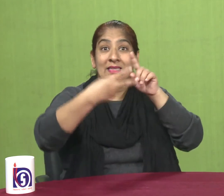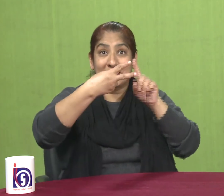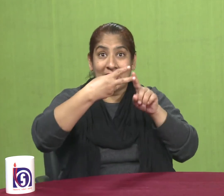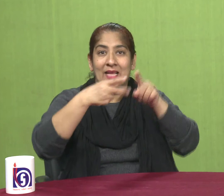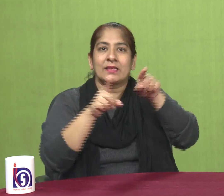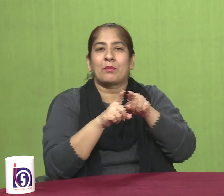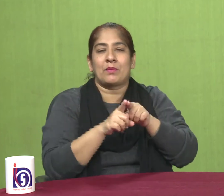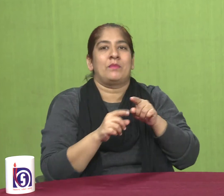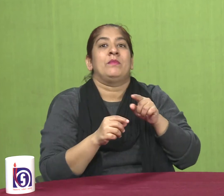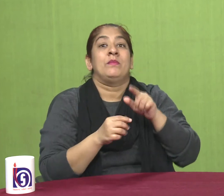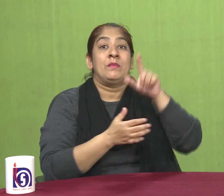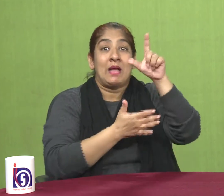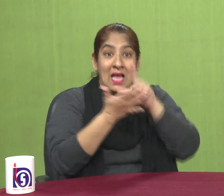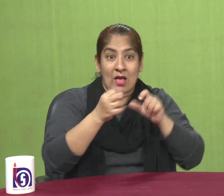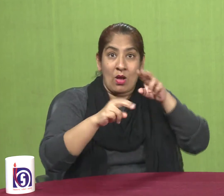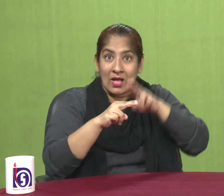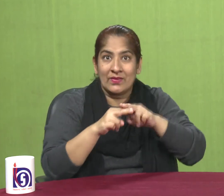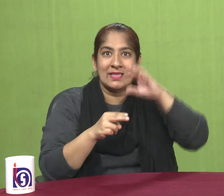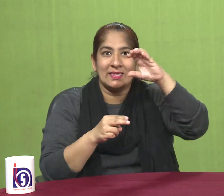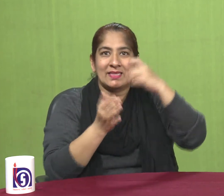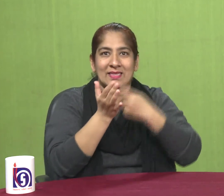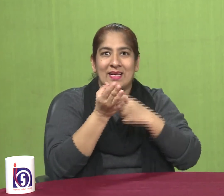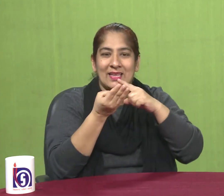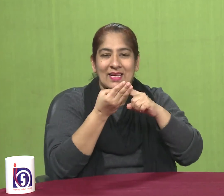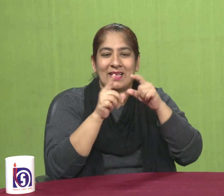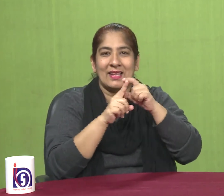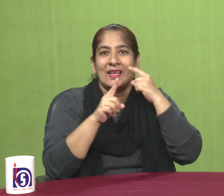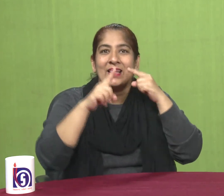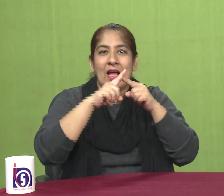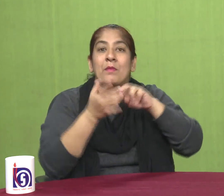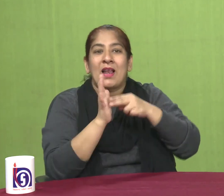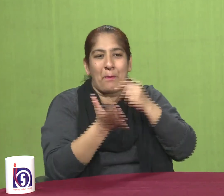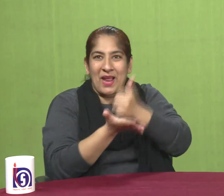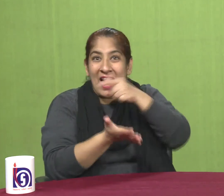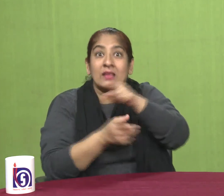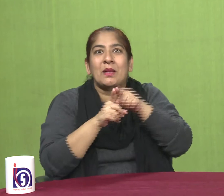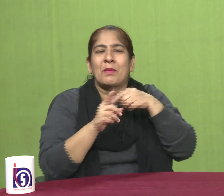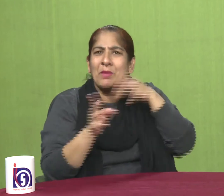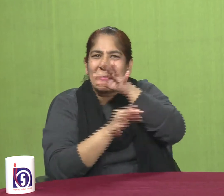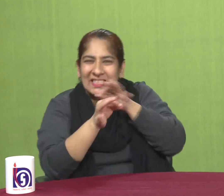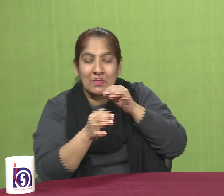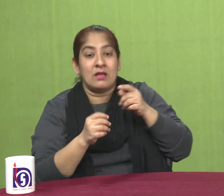Letter of credit, which is verified by the bank and